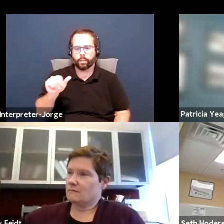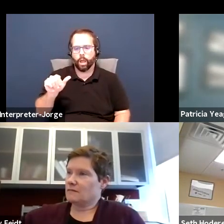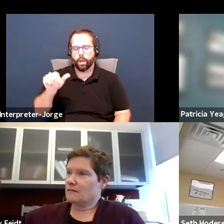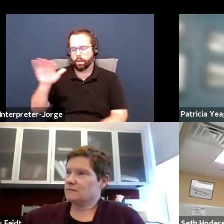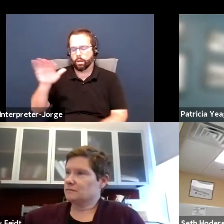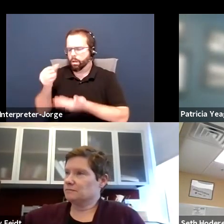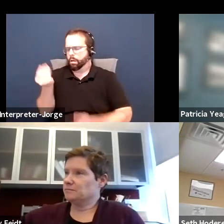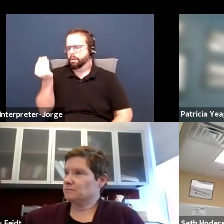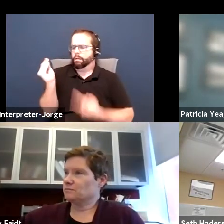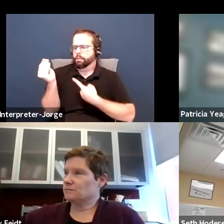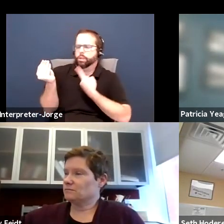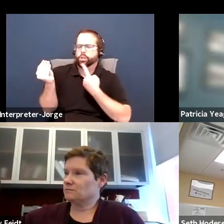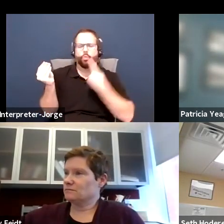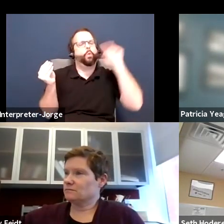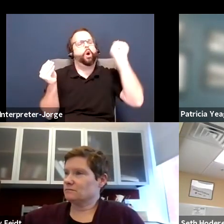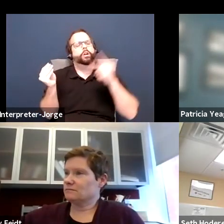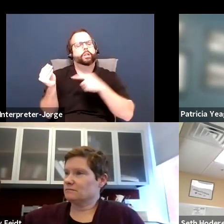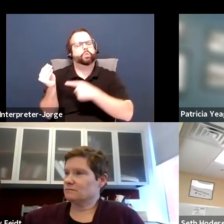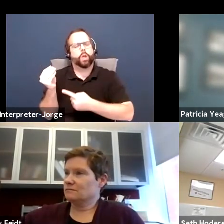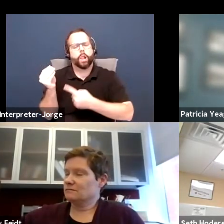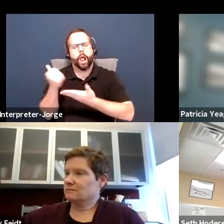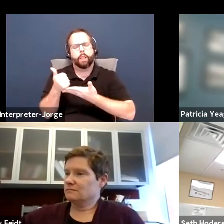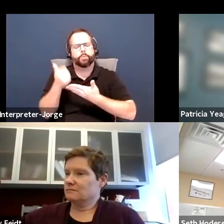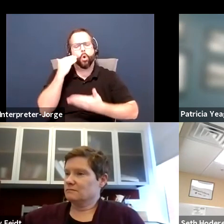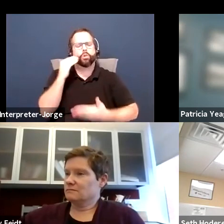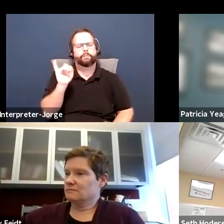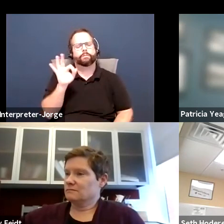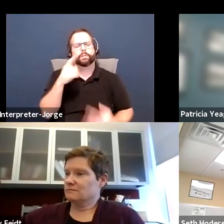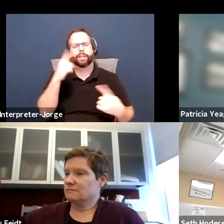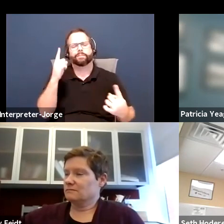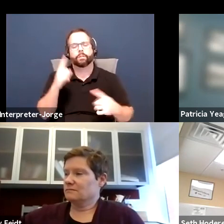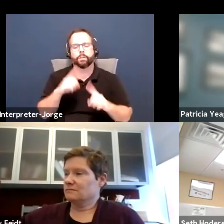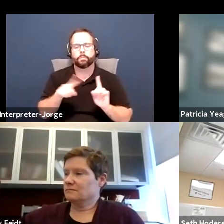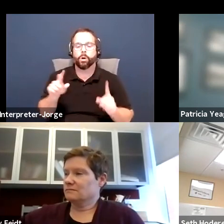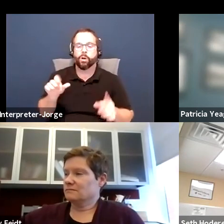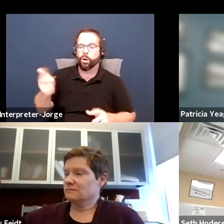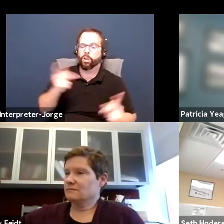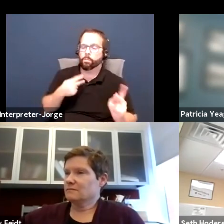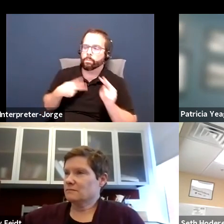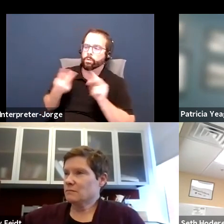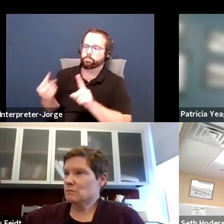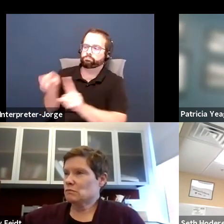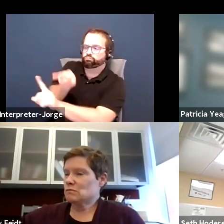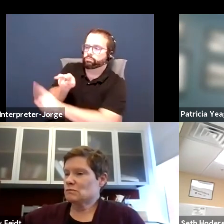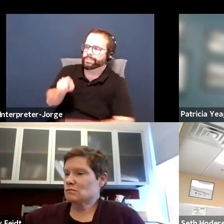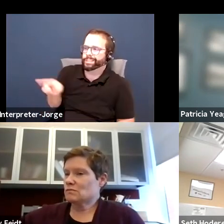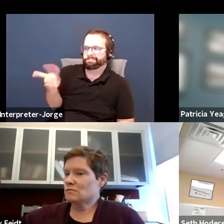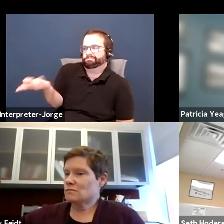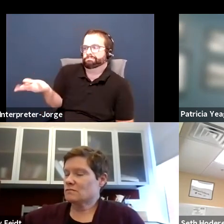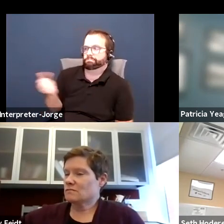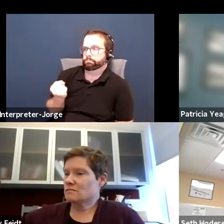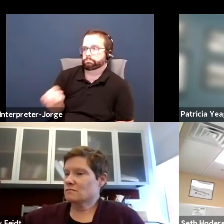work. This will tell us if we're successful. Ask people what they want to see for that program to be successful, and you'll have a better time.